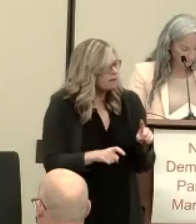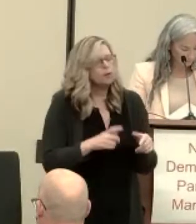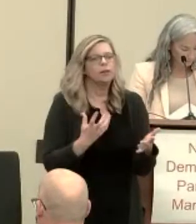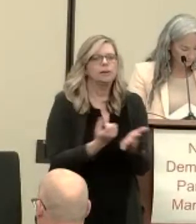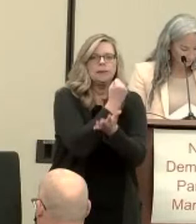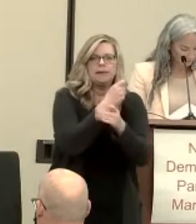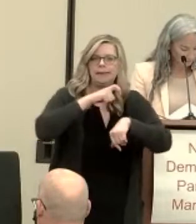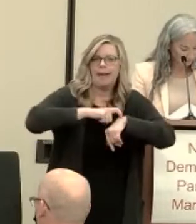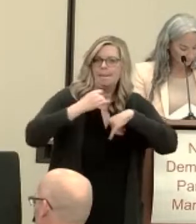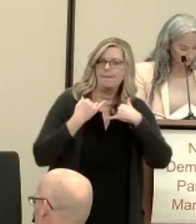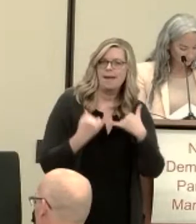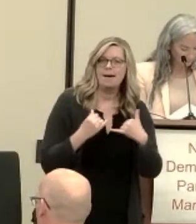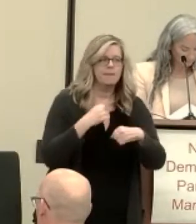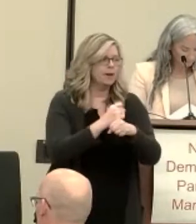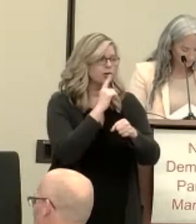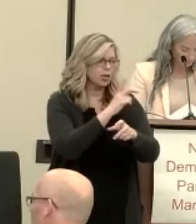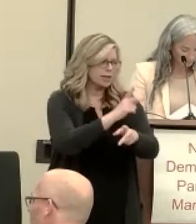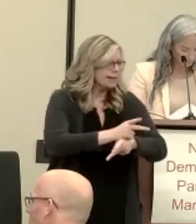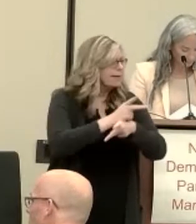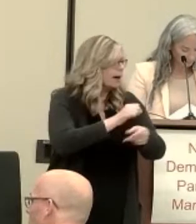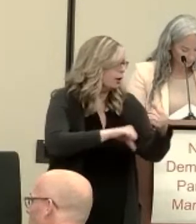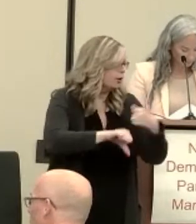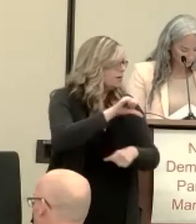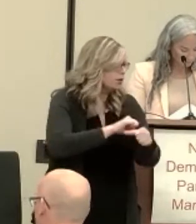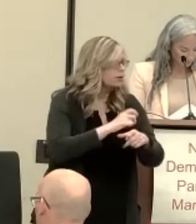that people are being cared for. You know,